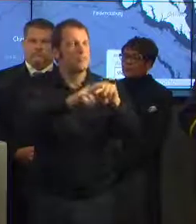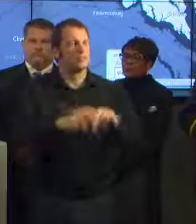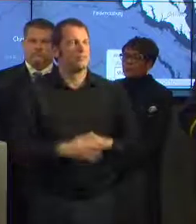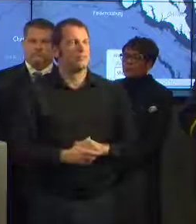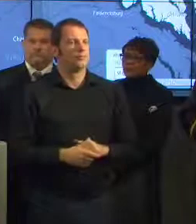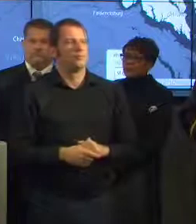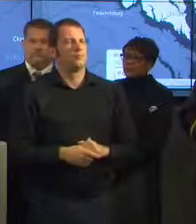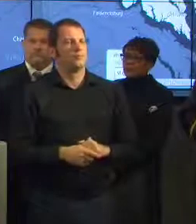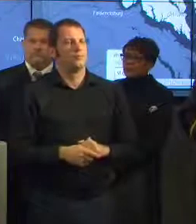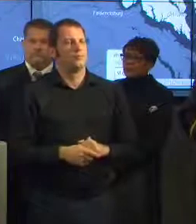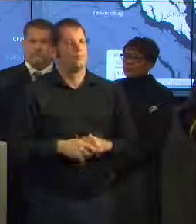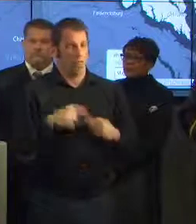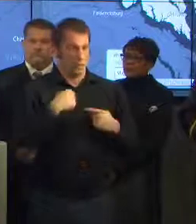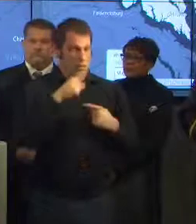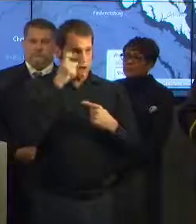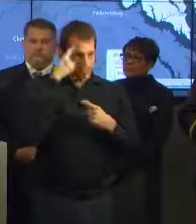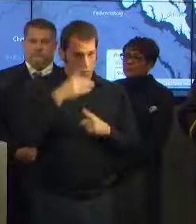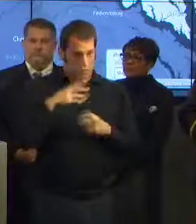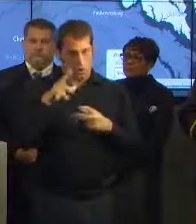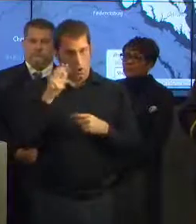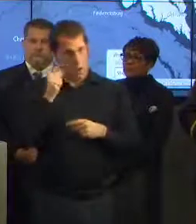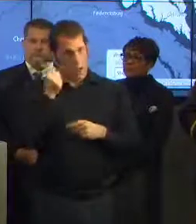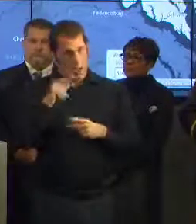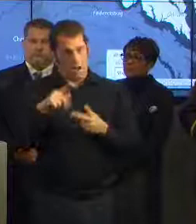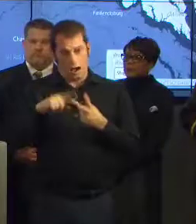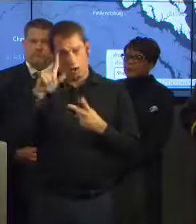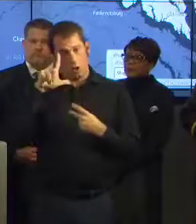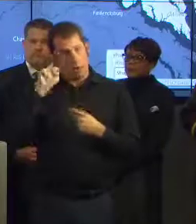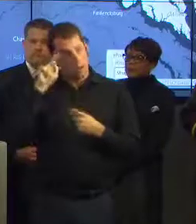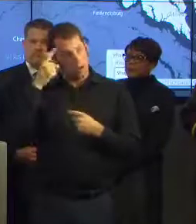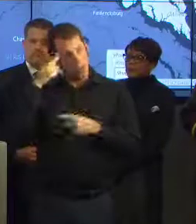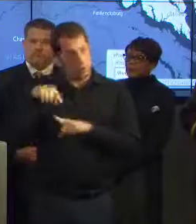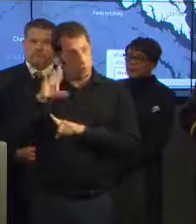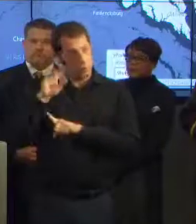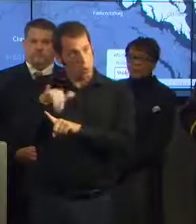next to the many dedicated and highly capable people who are